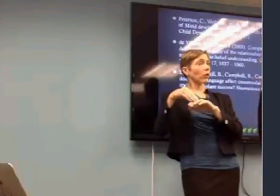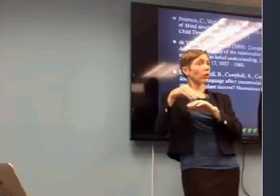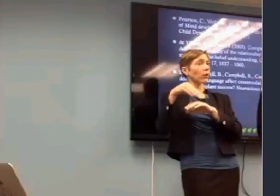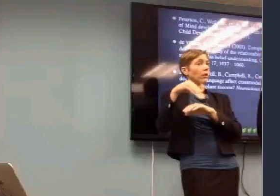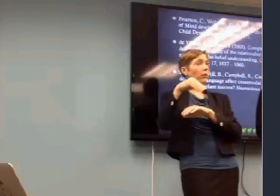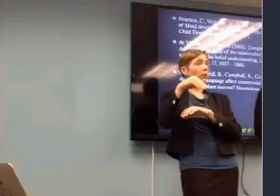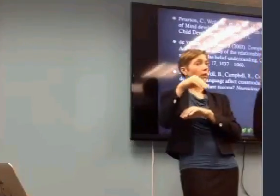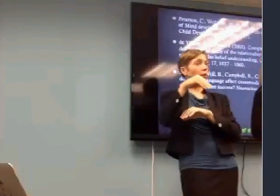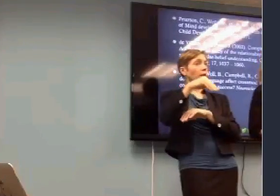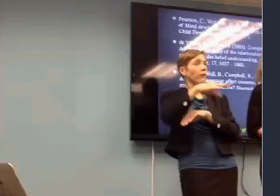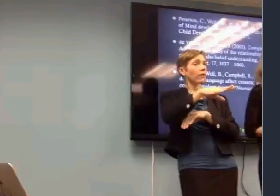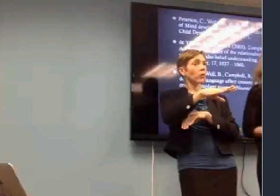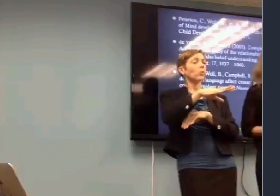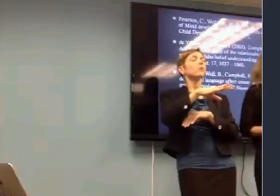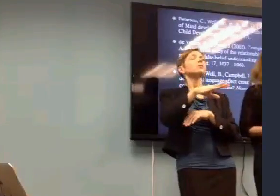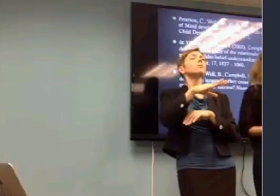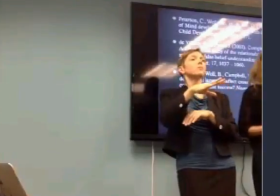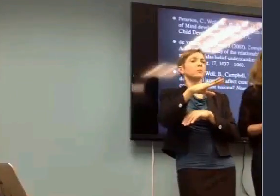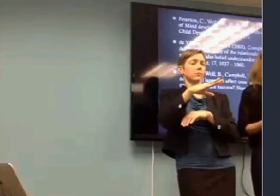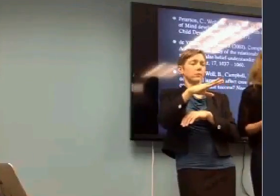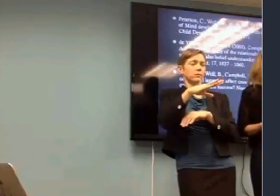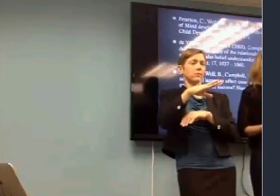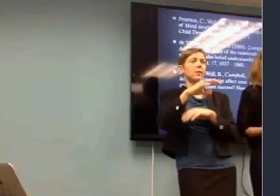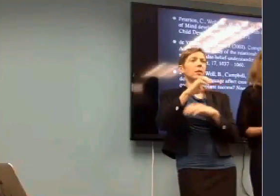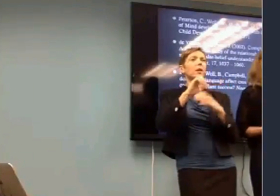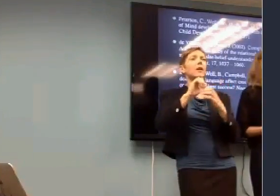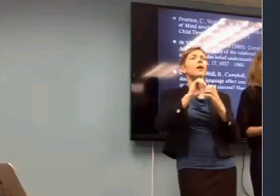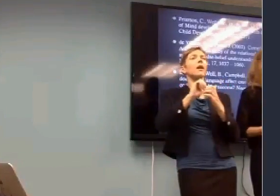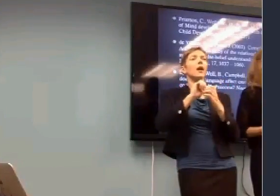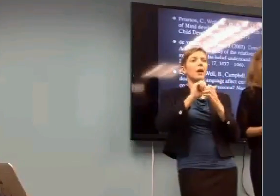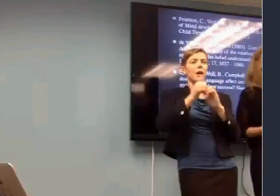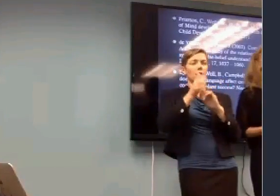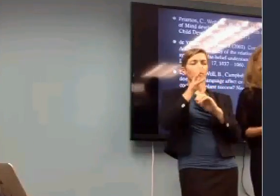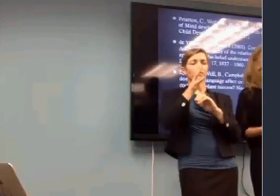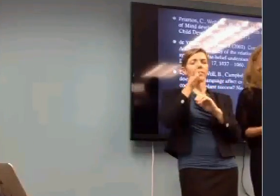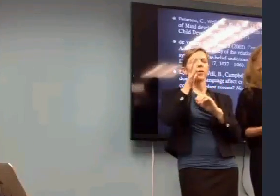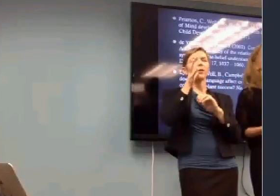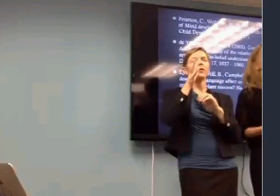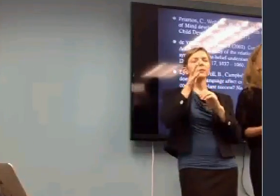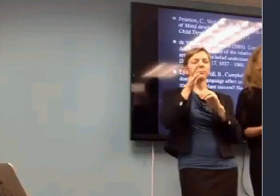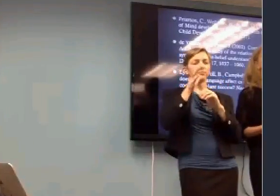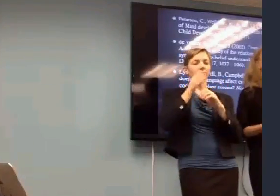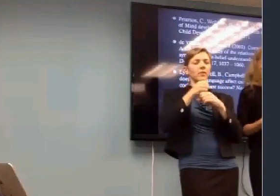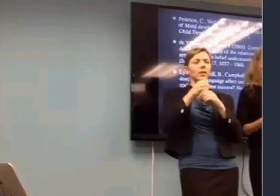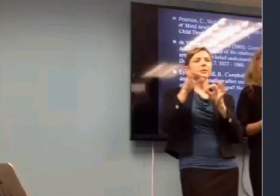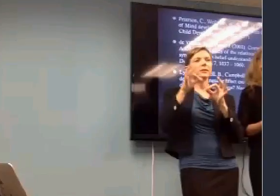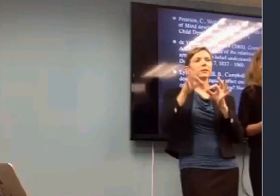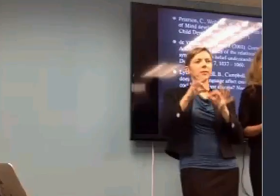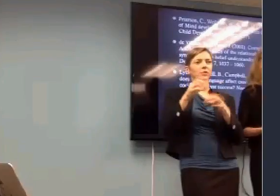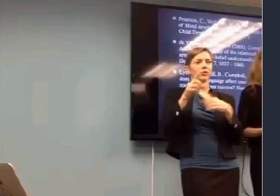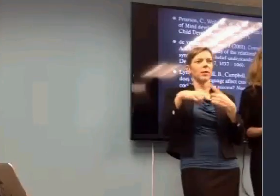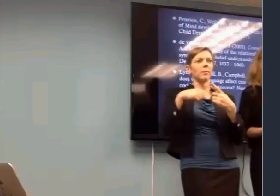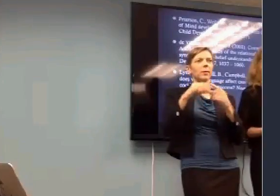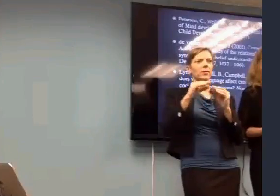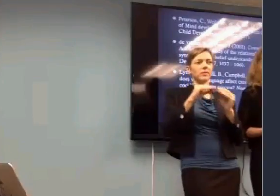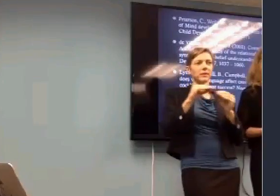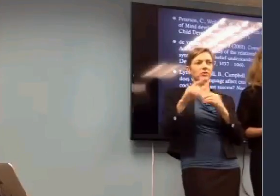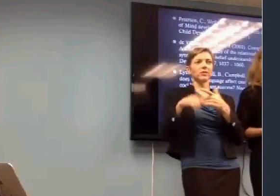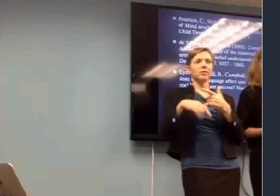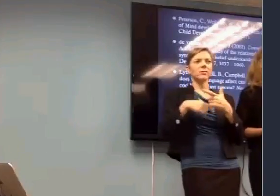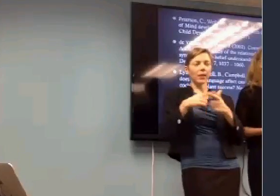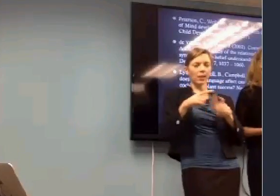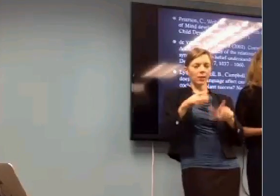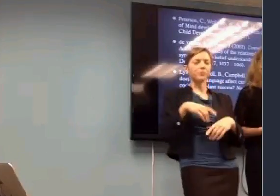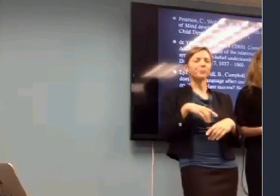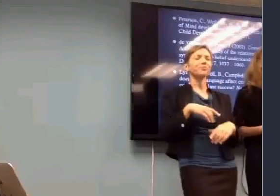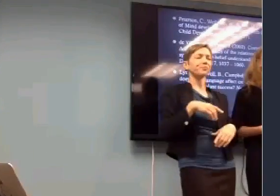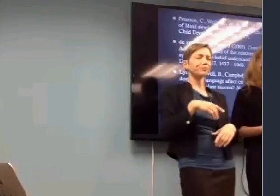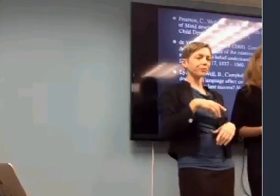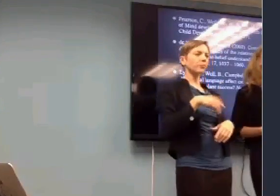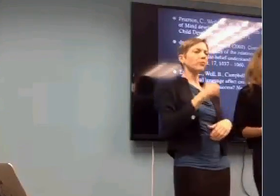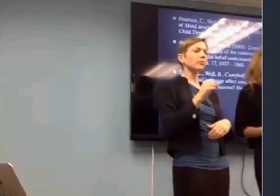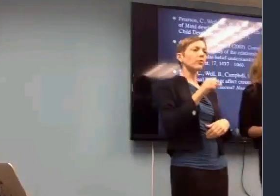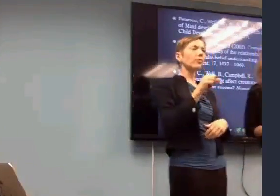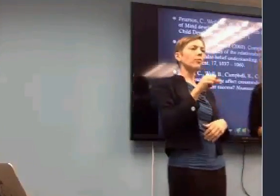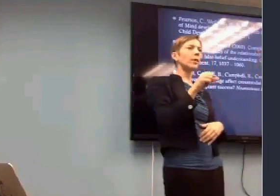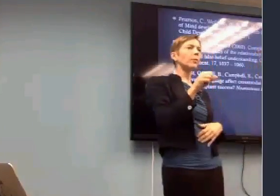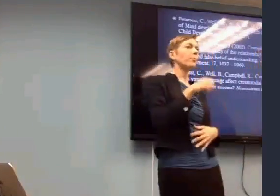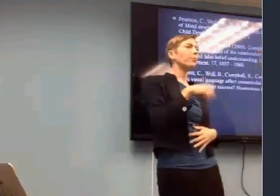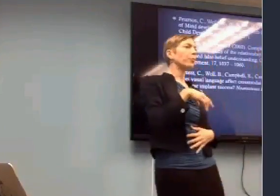implant. And that's a huge impact on parents' decision about what language they're using, teaching their child. Yes,